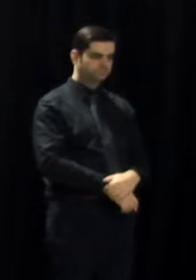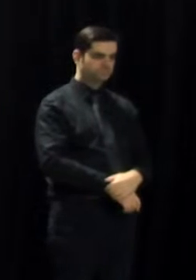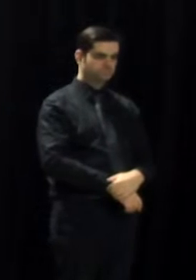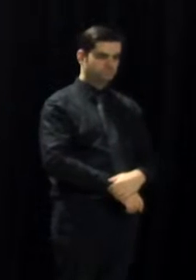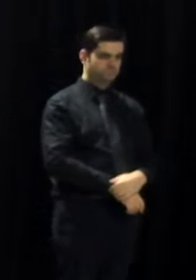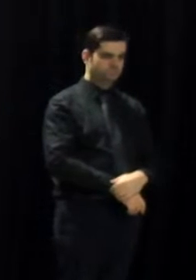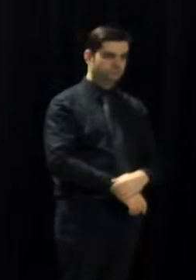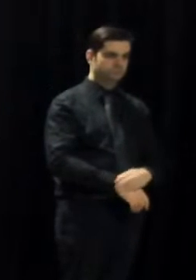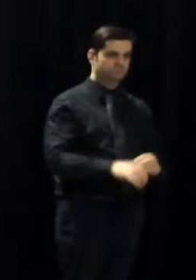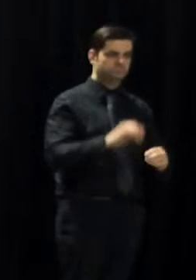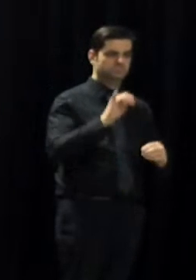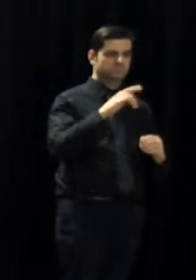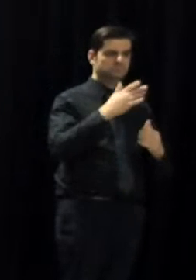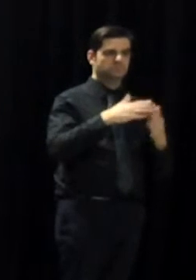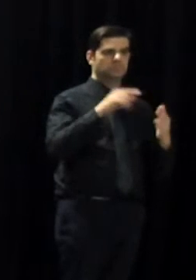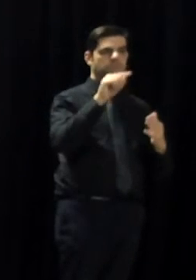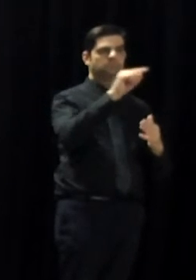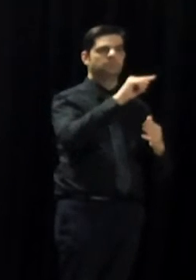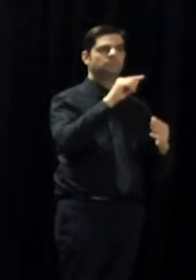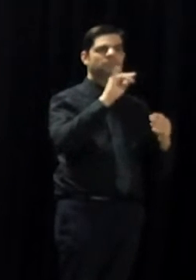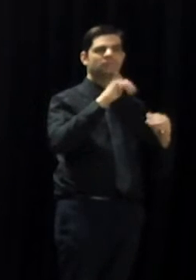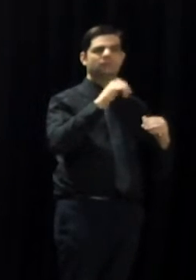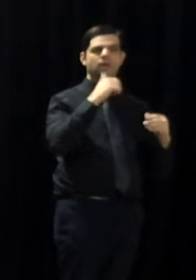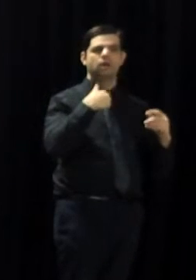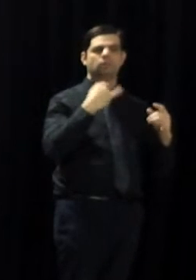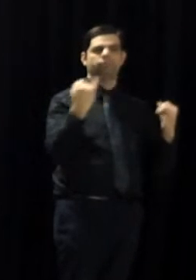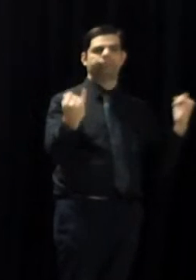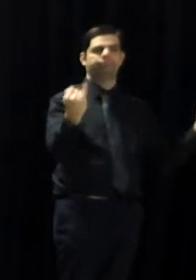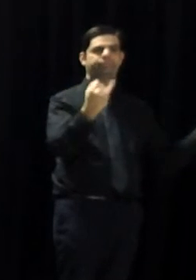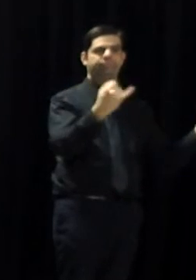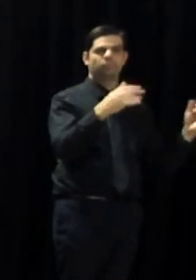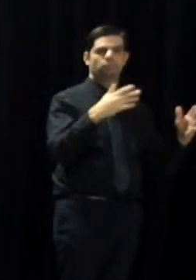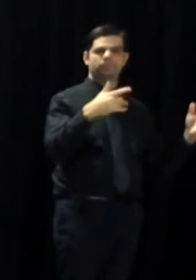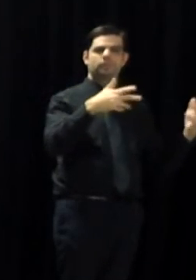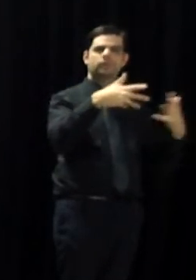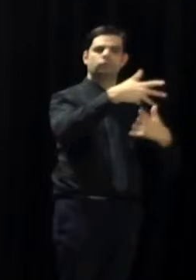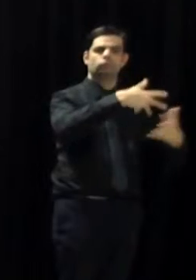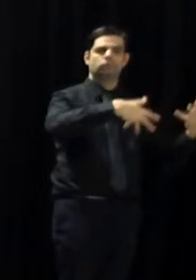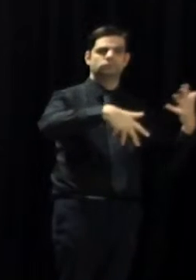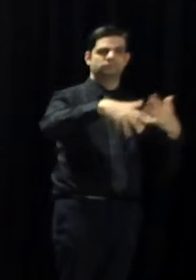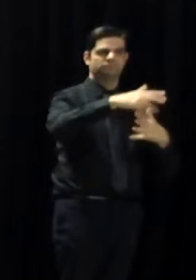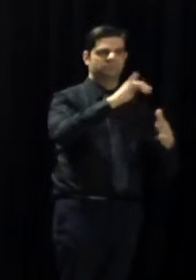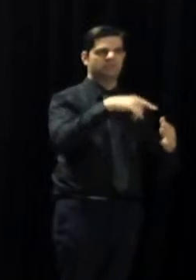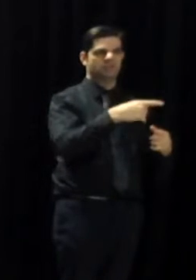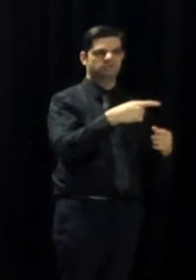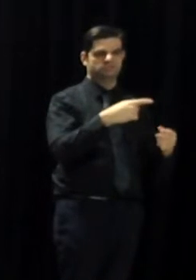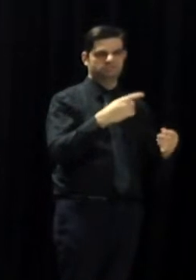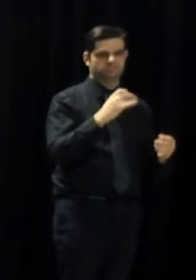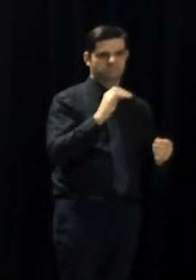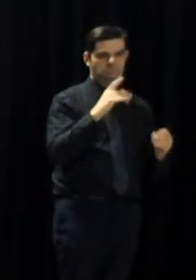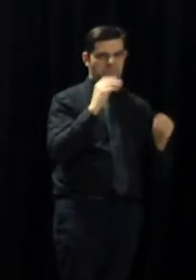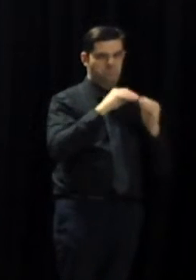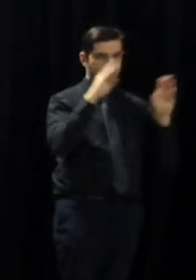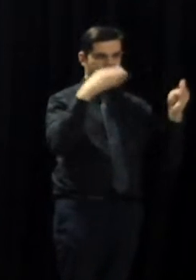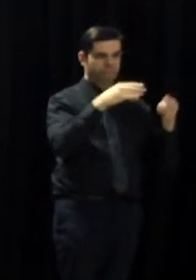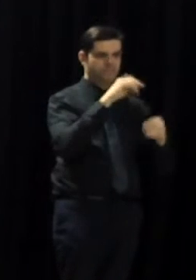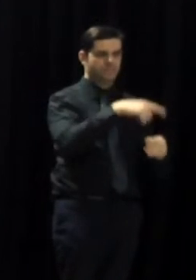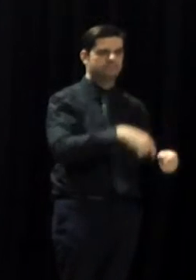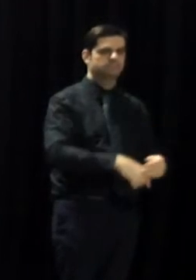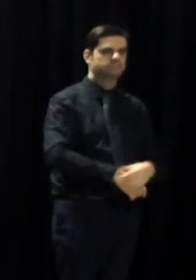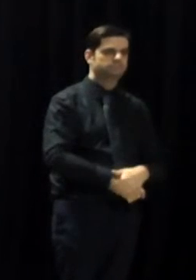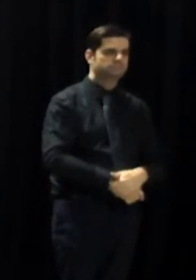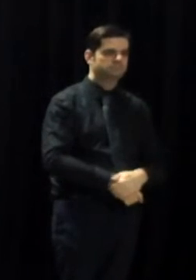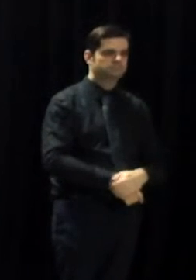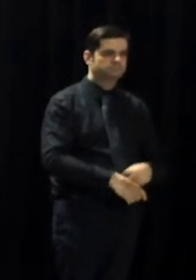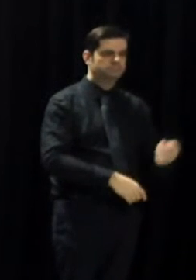First, kind of significant snowfall. How'd crews do? How do you think they did? What was Do you that? think the crews out on the roads, how do you think they